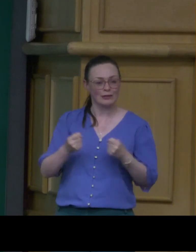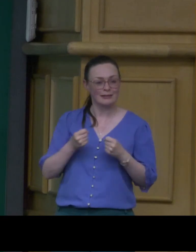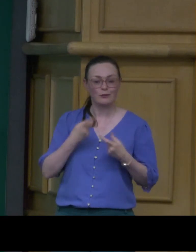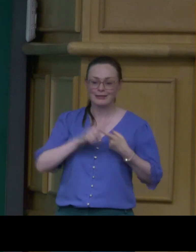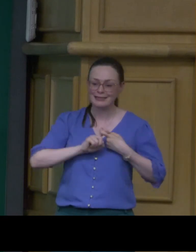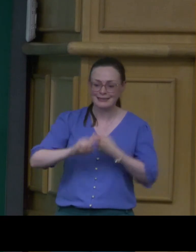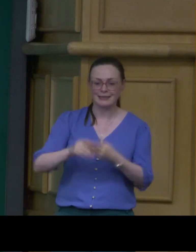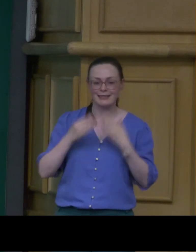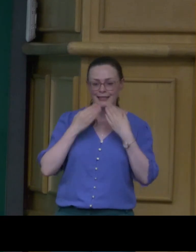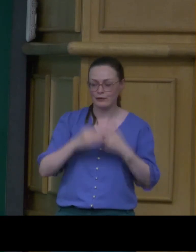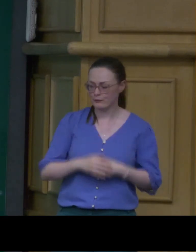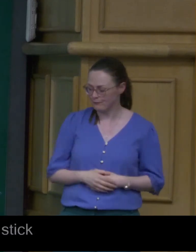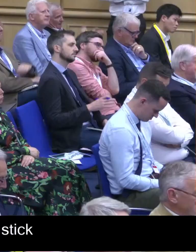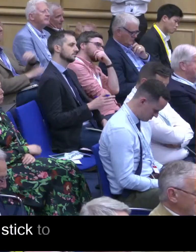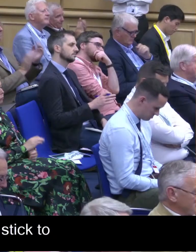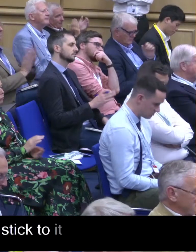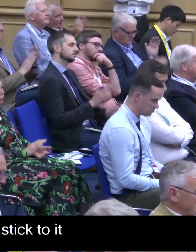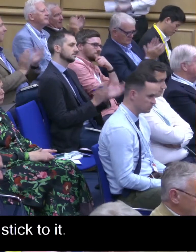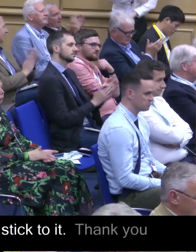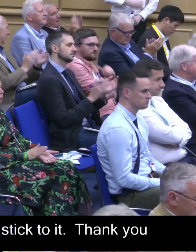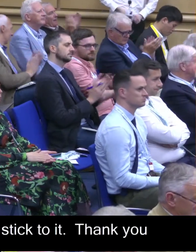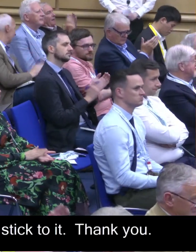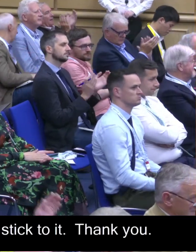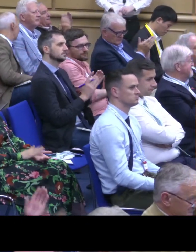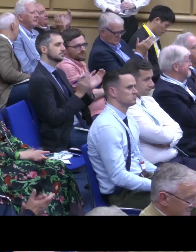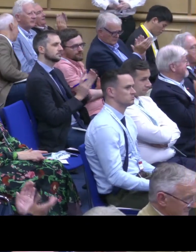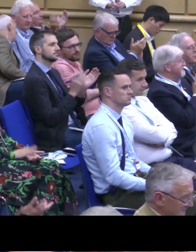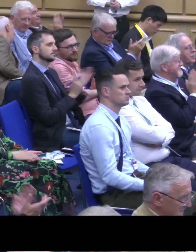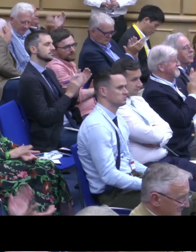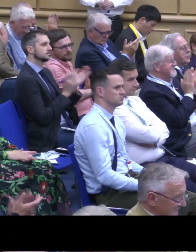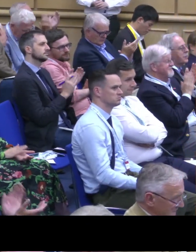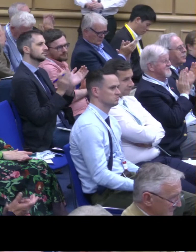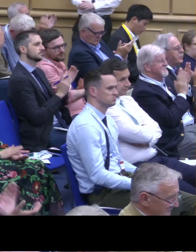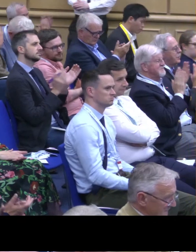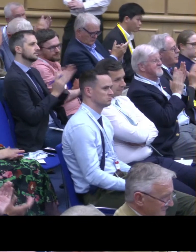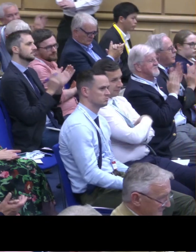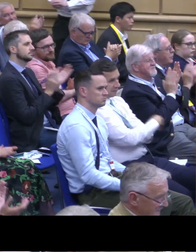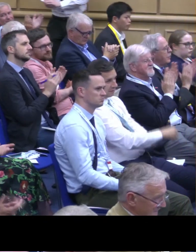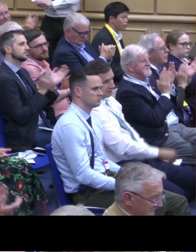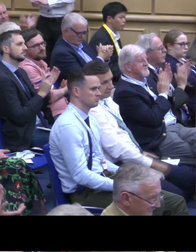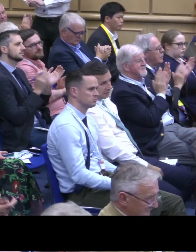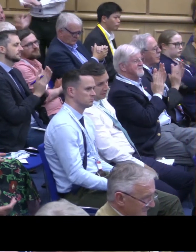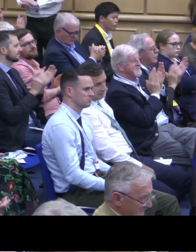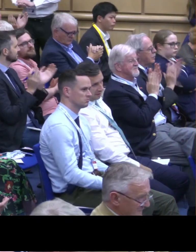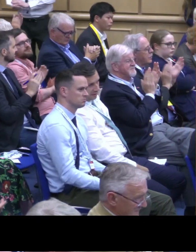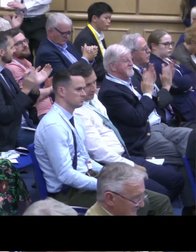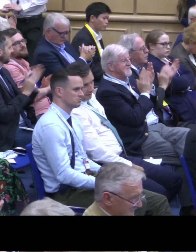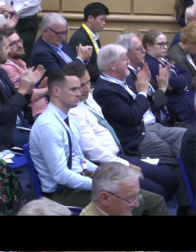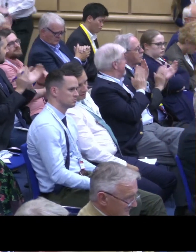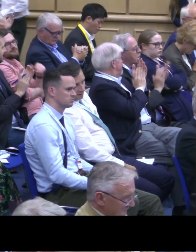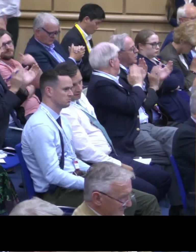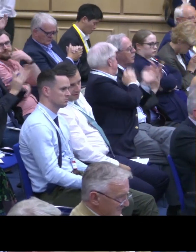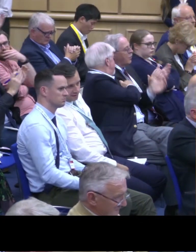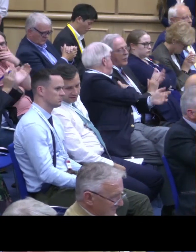it. Thank you.